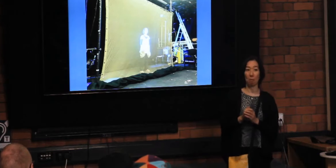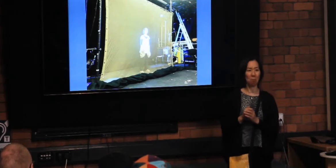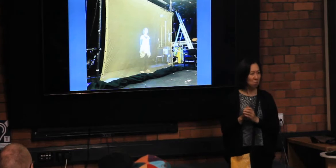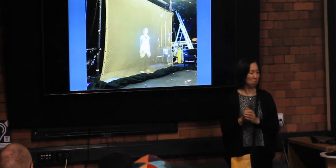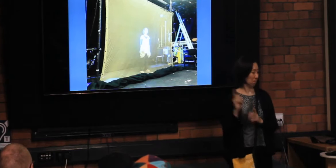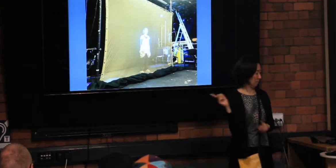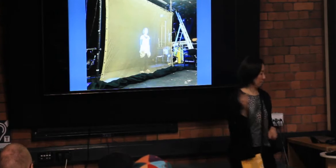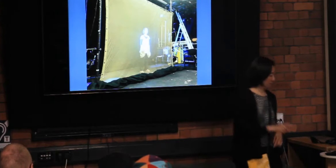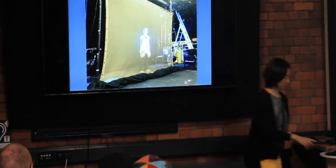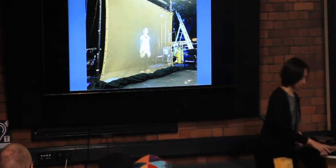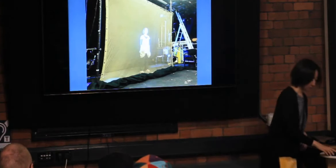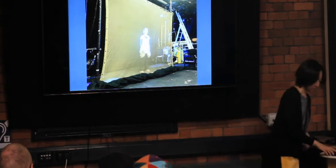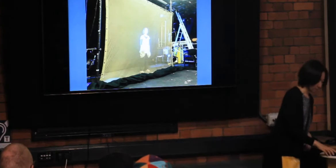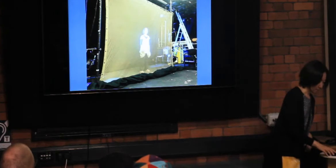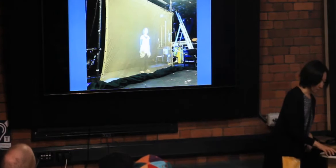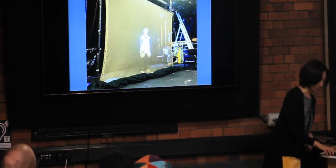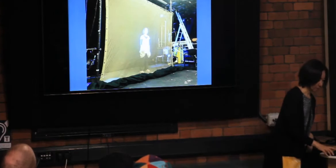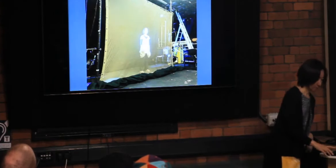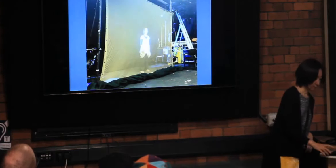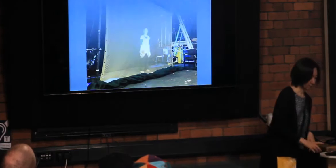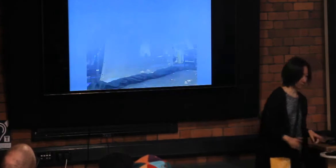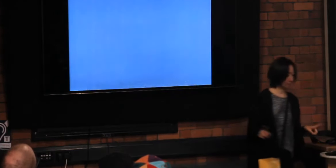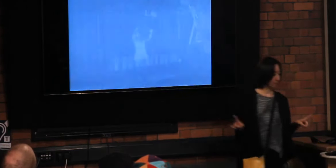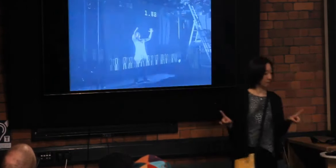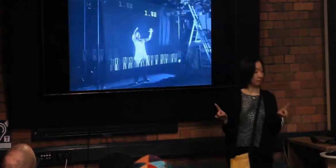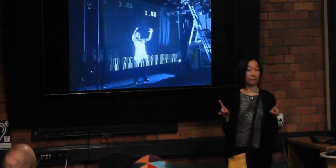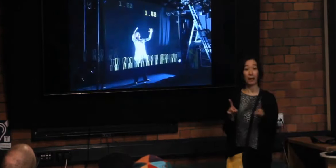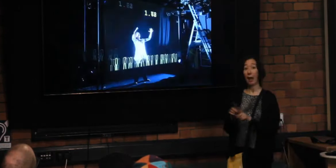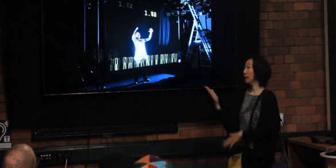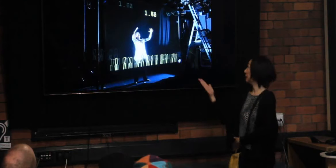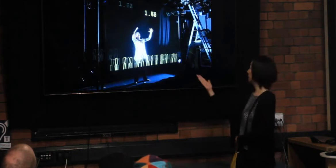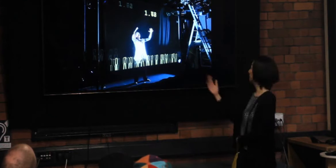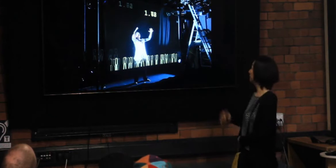a 3-in-1, if you like, that everybody can see.